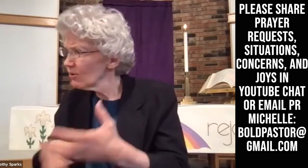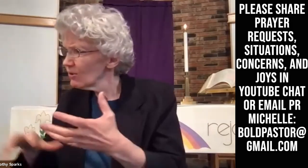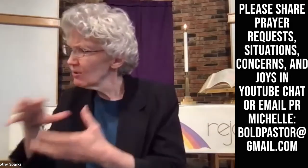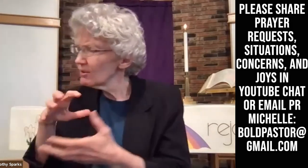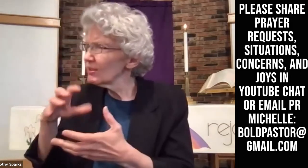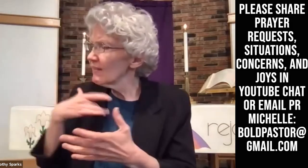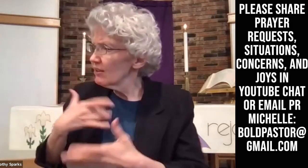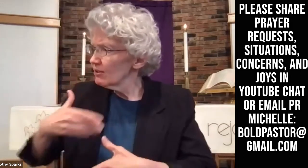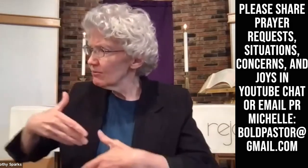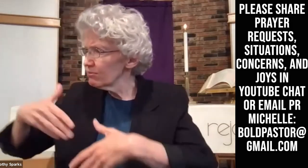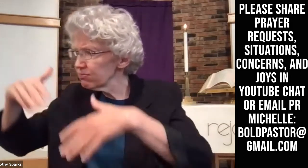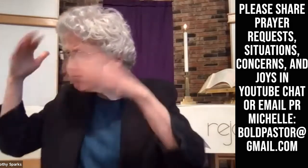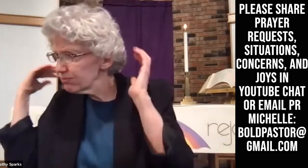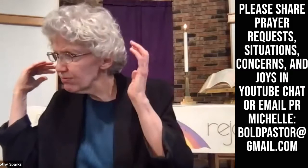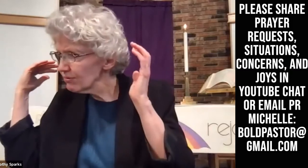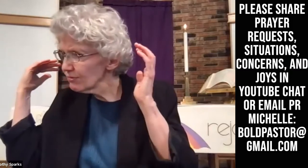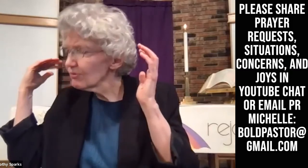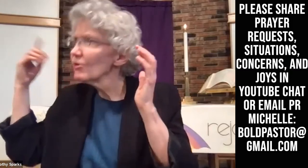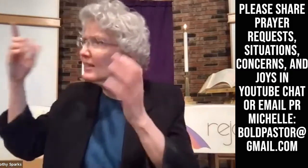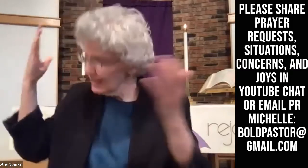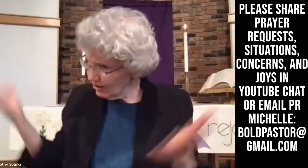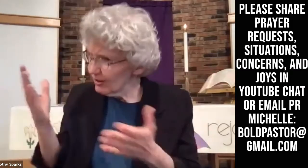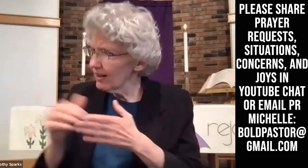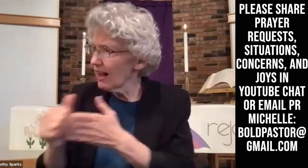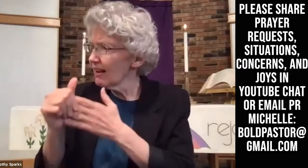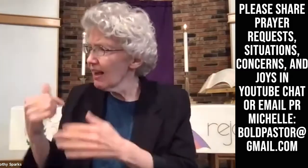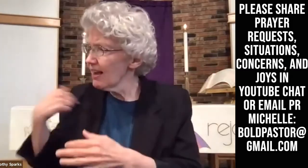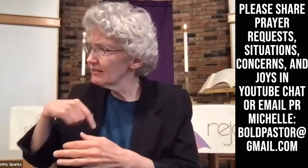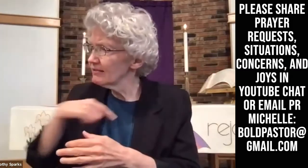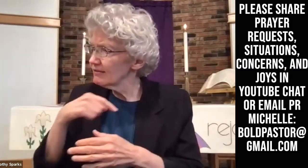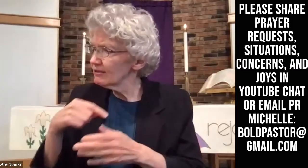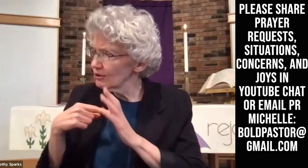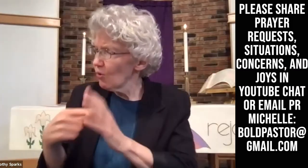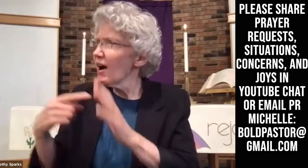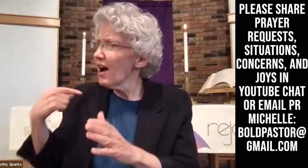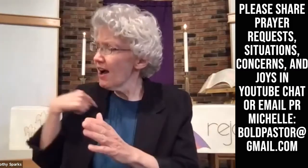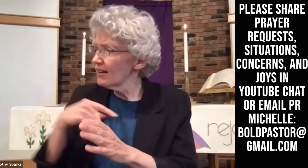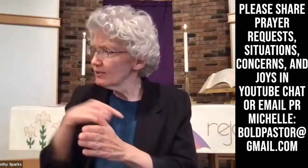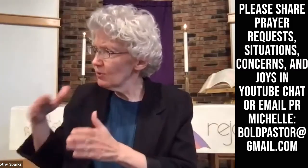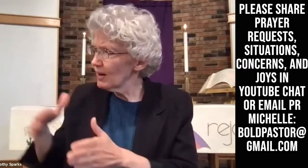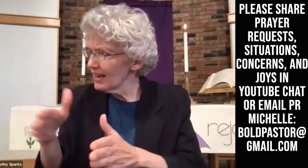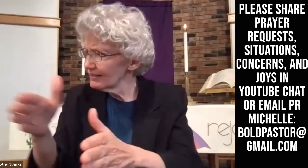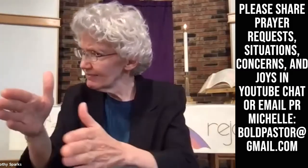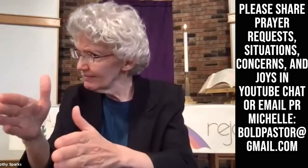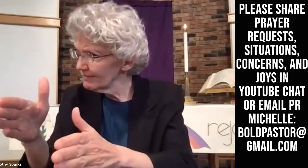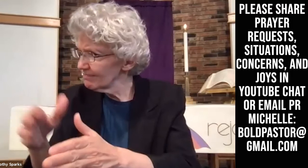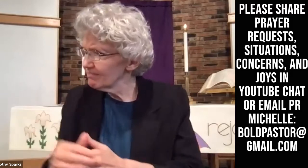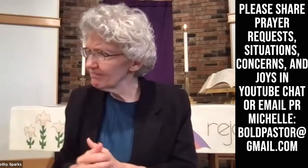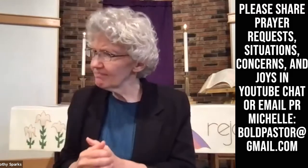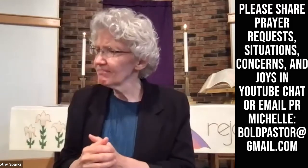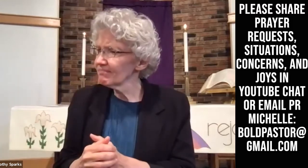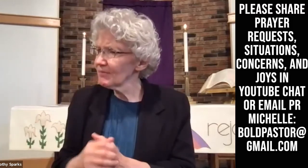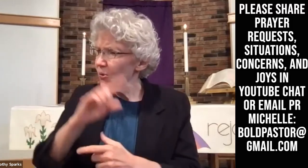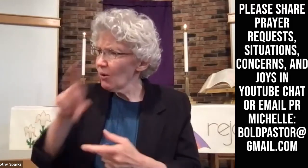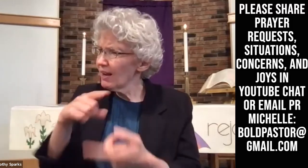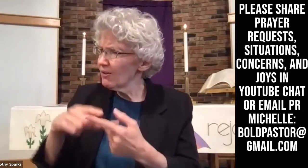Whenever we feel confused and overwhelmed, you are here to guide and direct us.